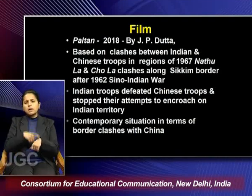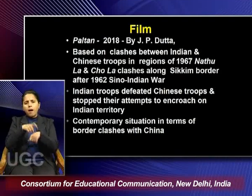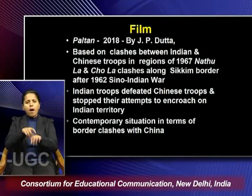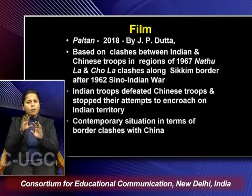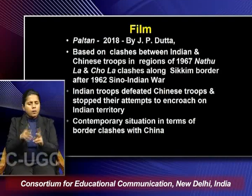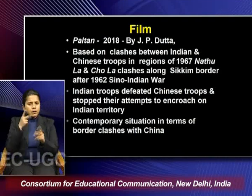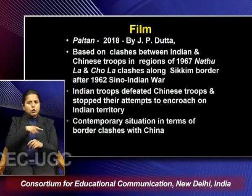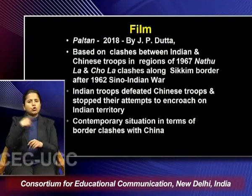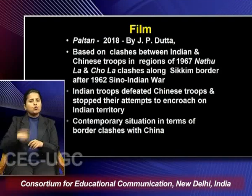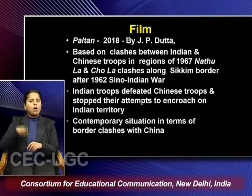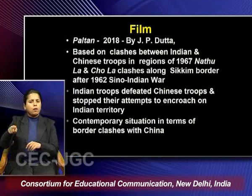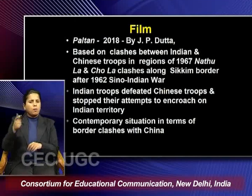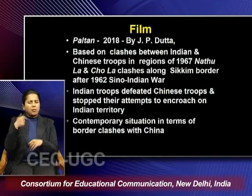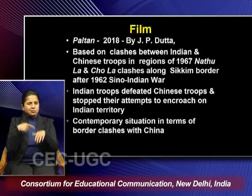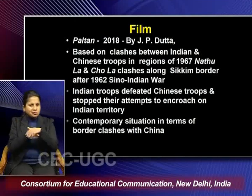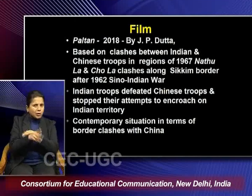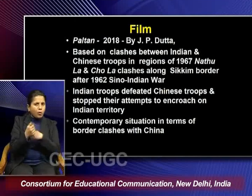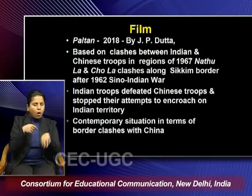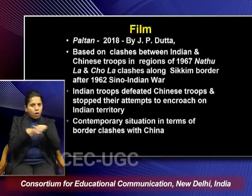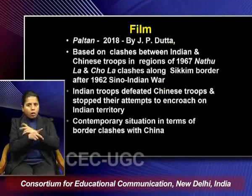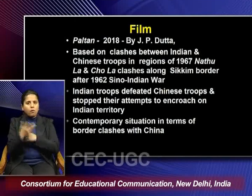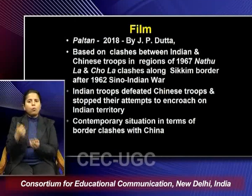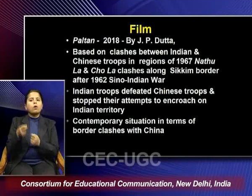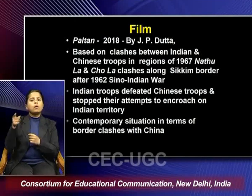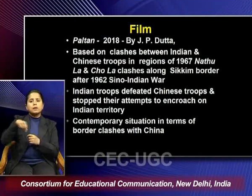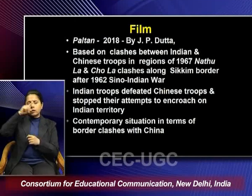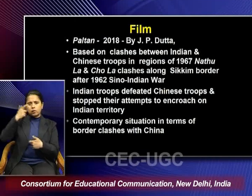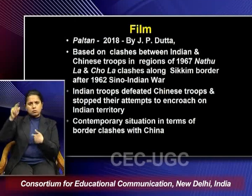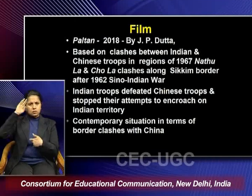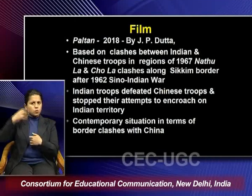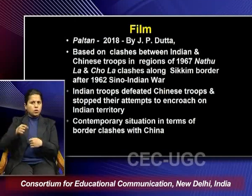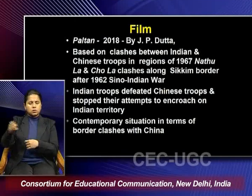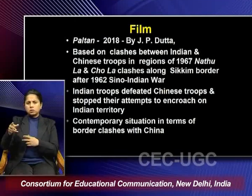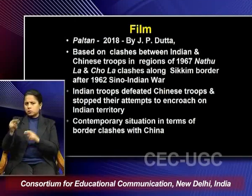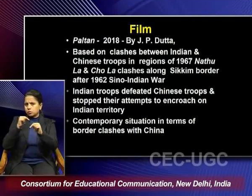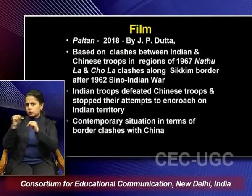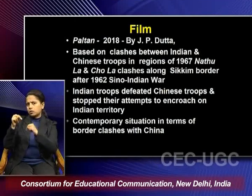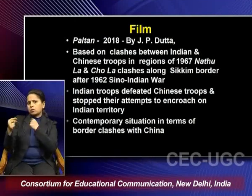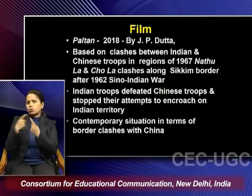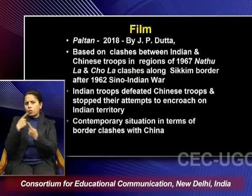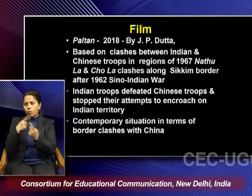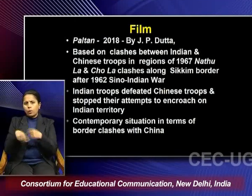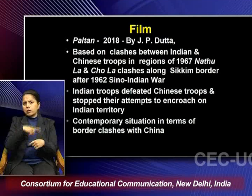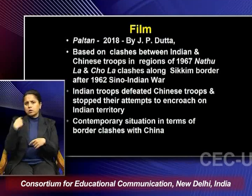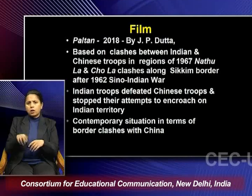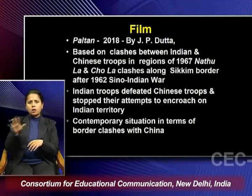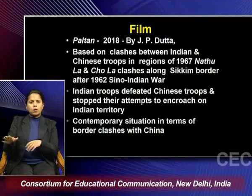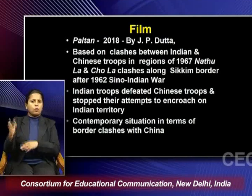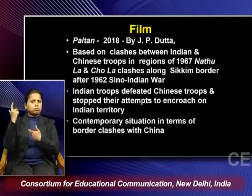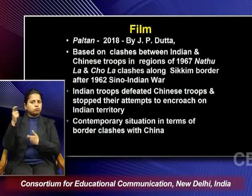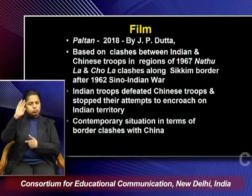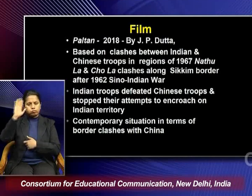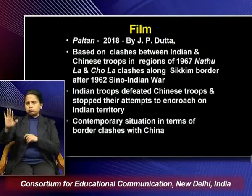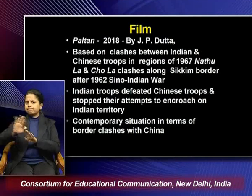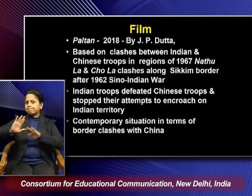again by China, and how Indian forces, they are in a way trying to negotiate with the Chinese forces, and how many